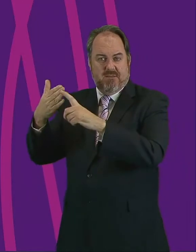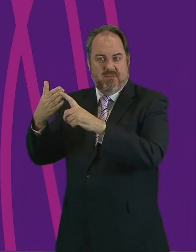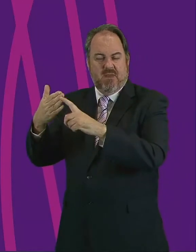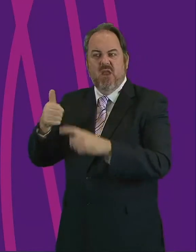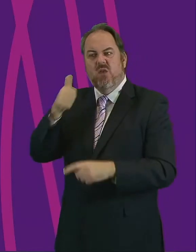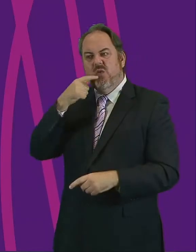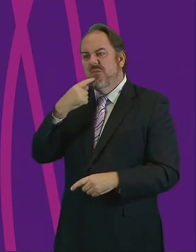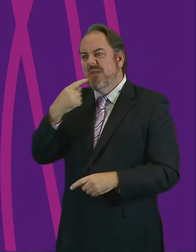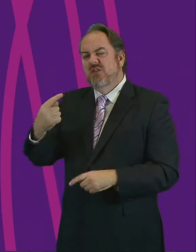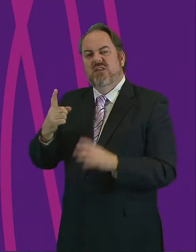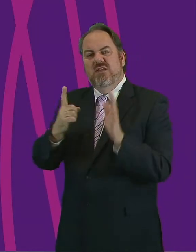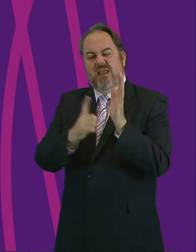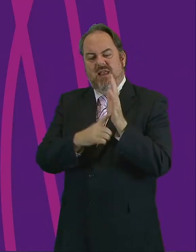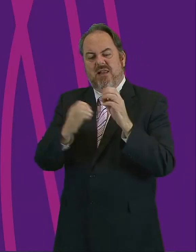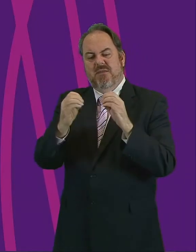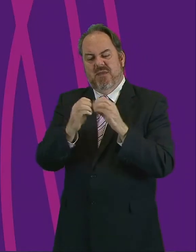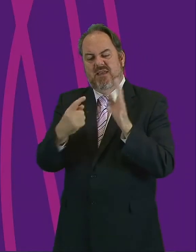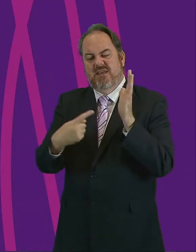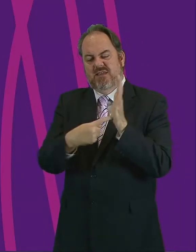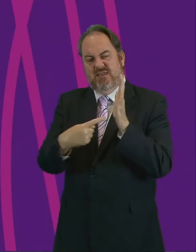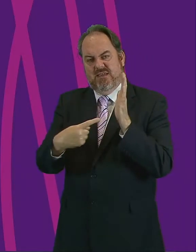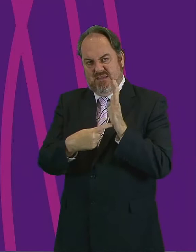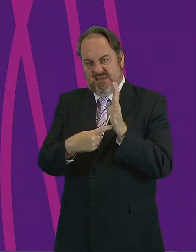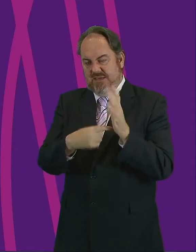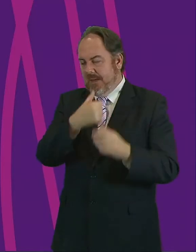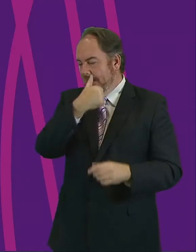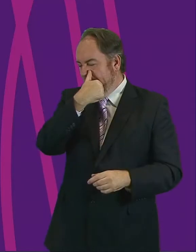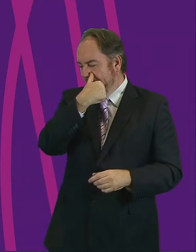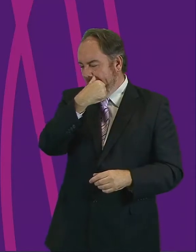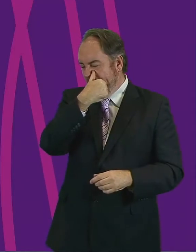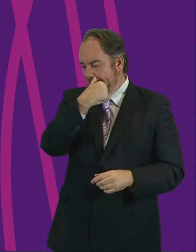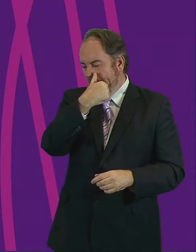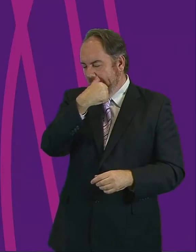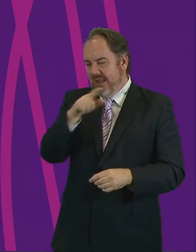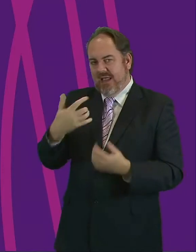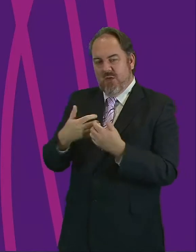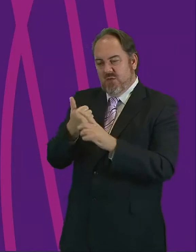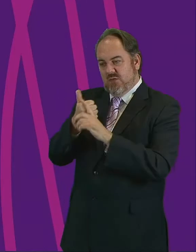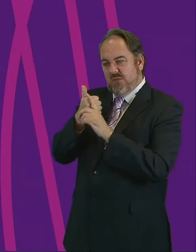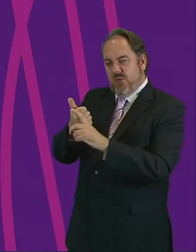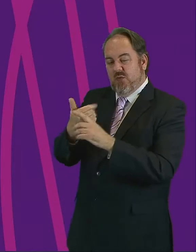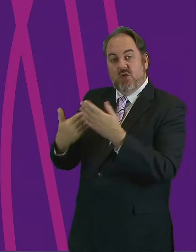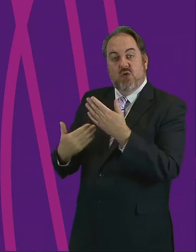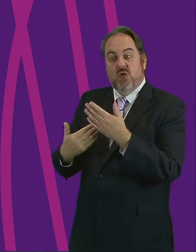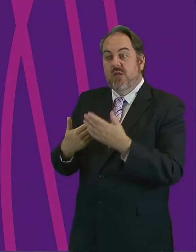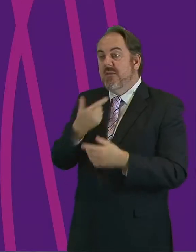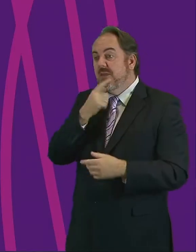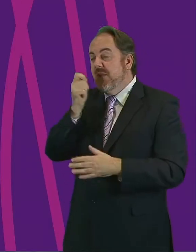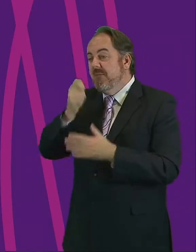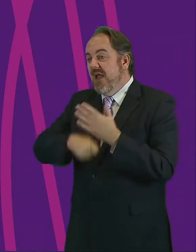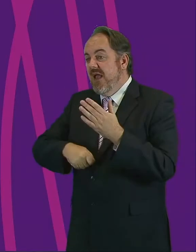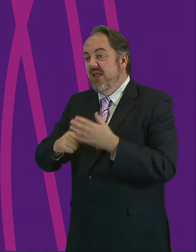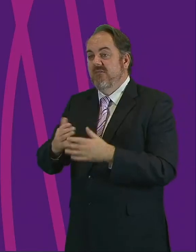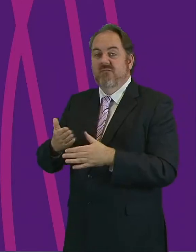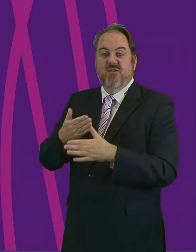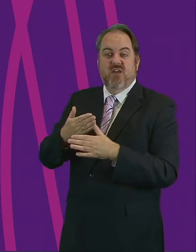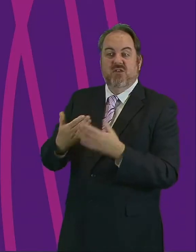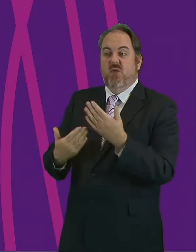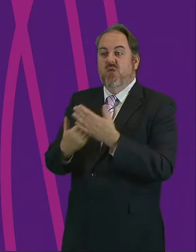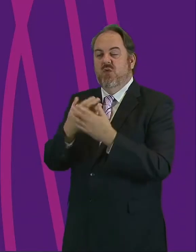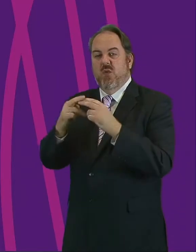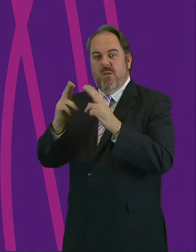LBTT and house building and support for new house buyers. Can I say to her that this